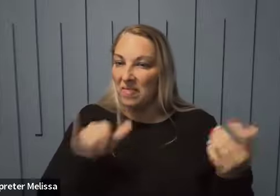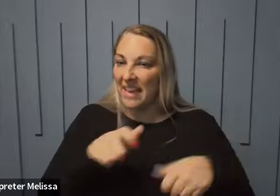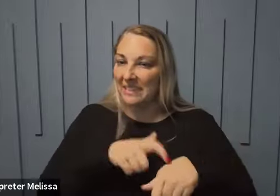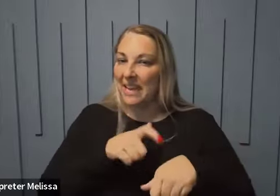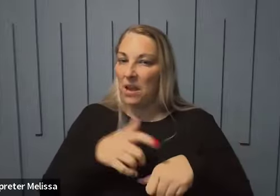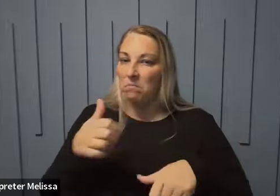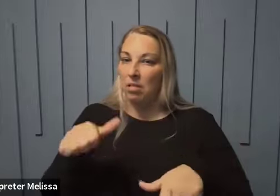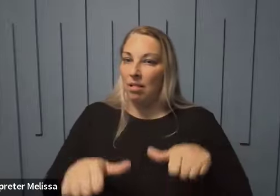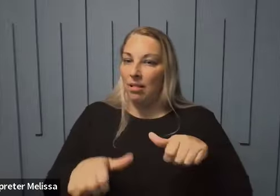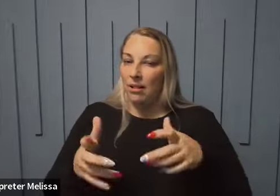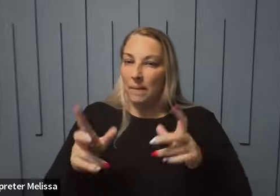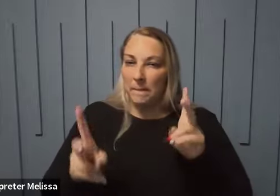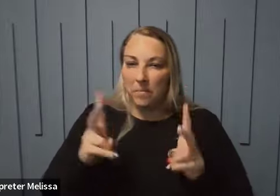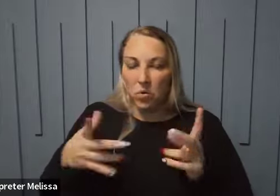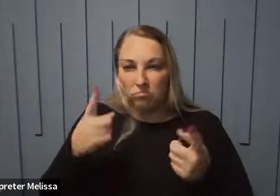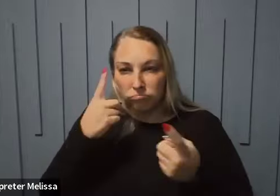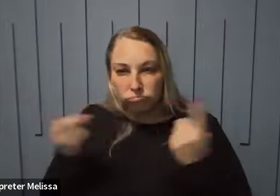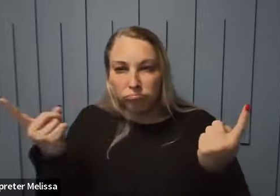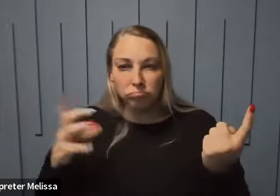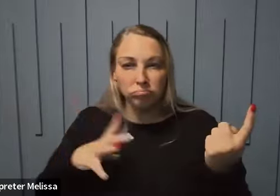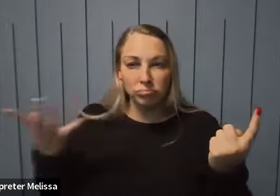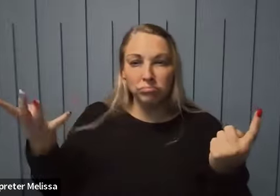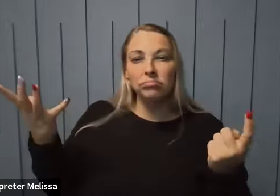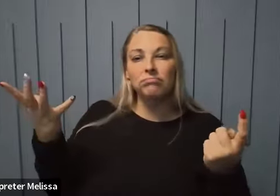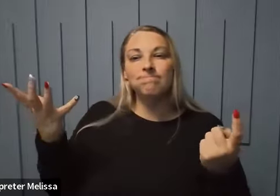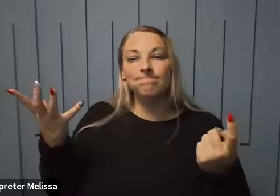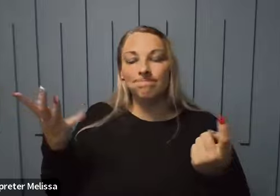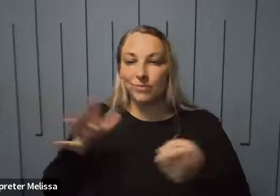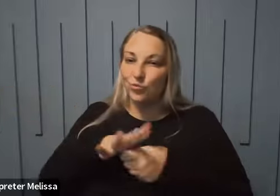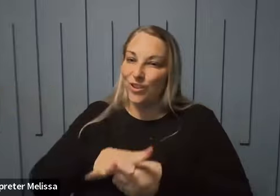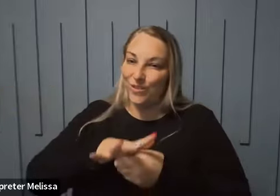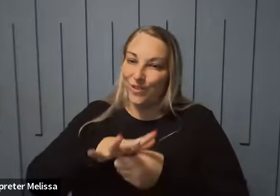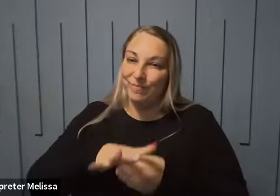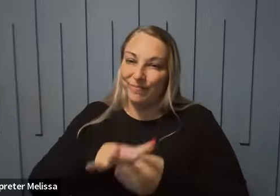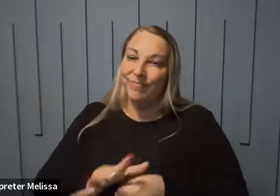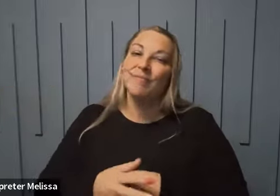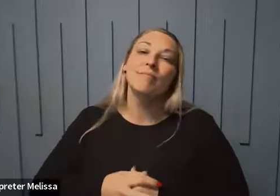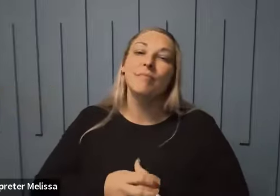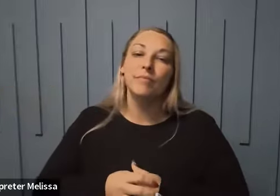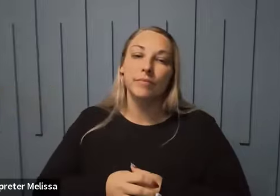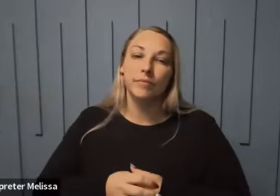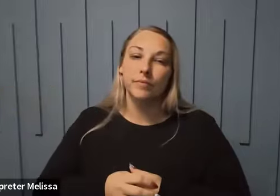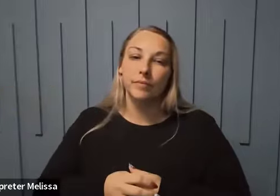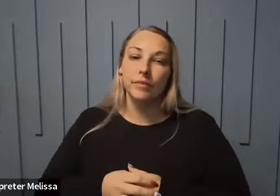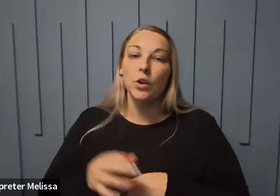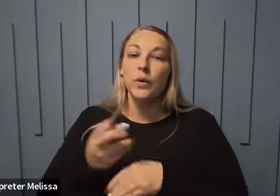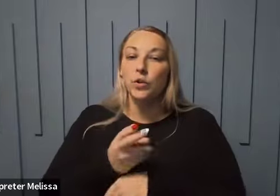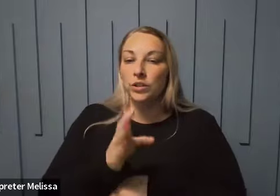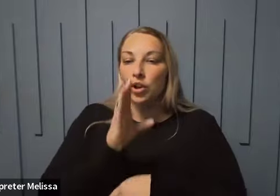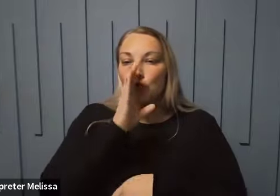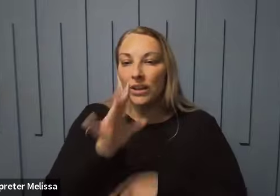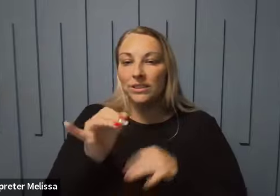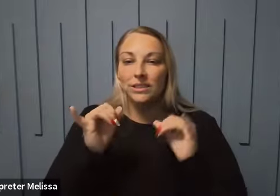kind of rough. Tensions were high. People were unhappy. We do use the direct instruction curriculum for reading, language, and